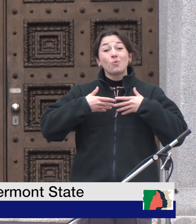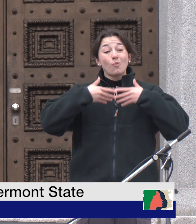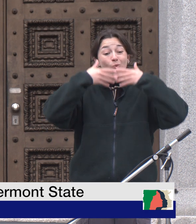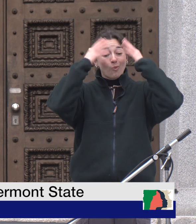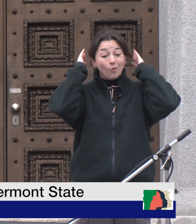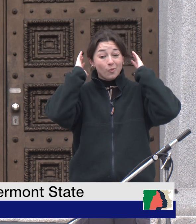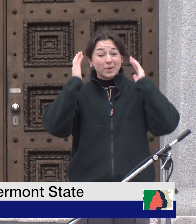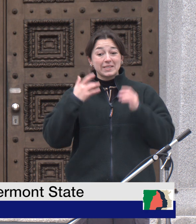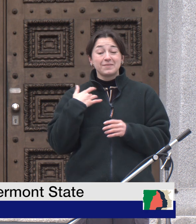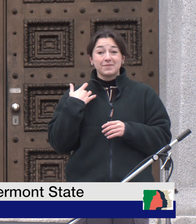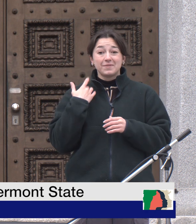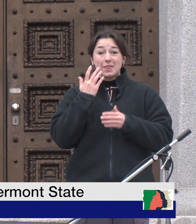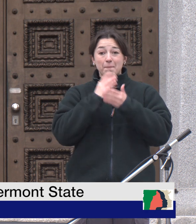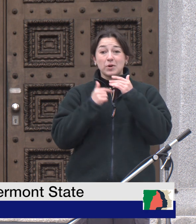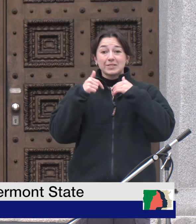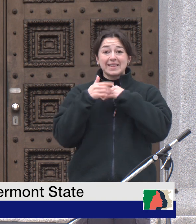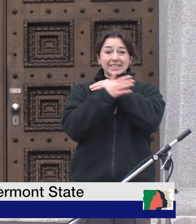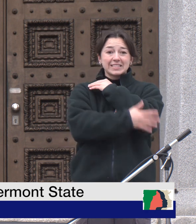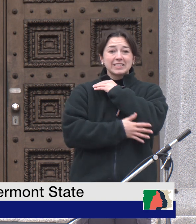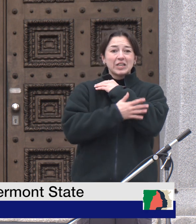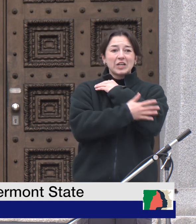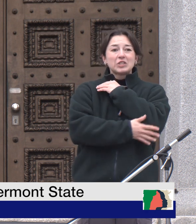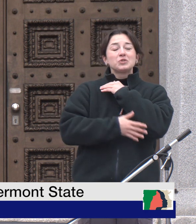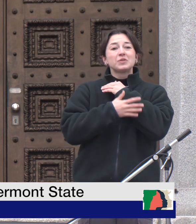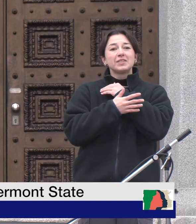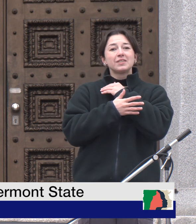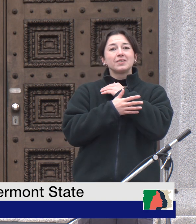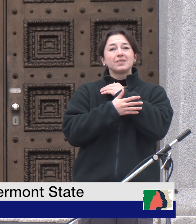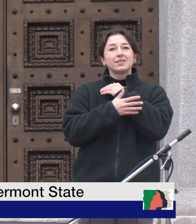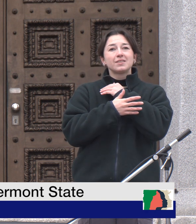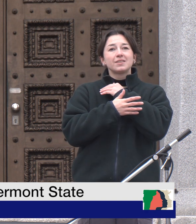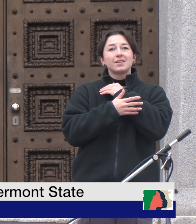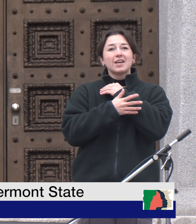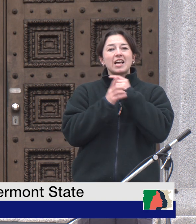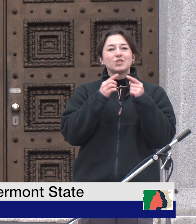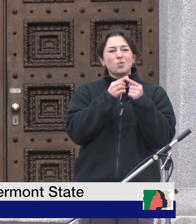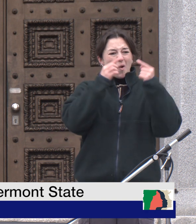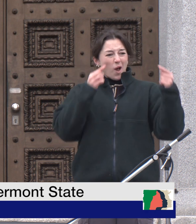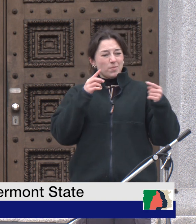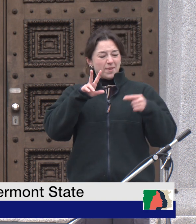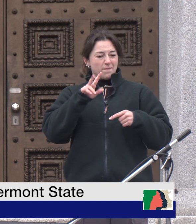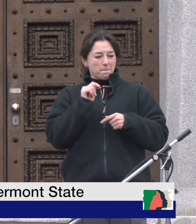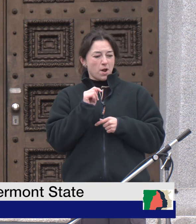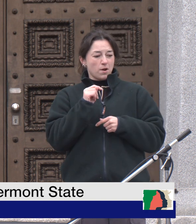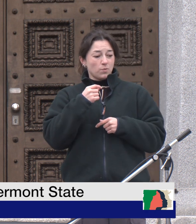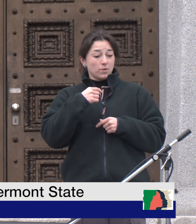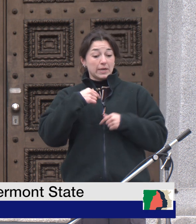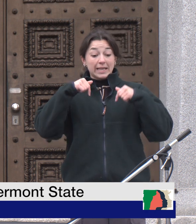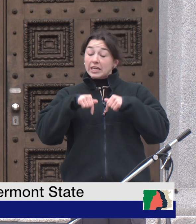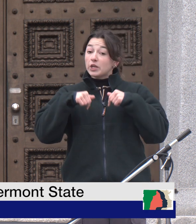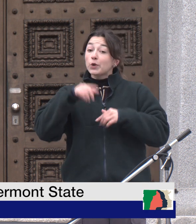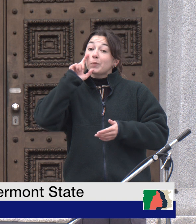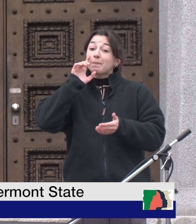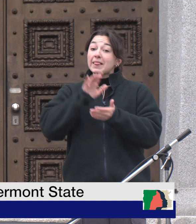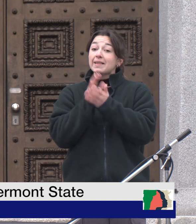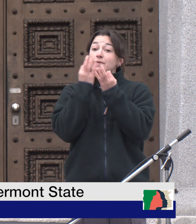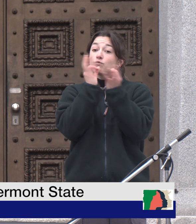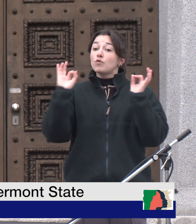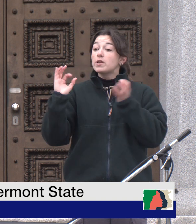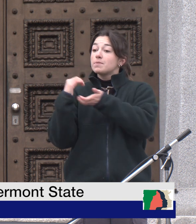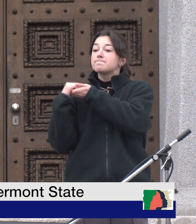parts of this country are so out of step with the values we have here, where we believe in freedom and